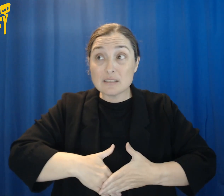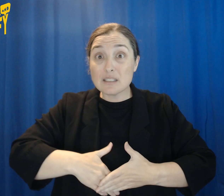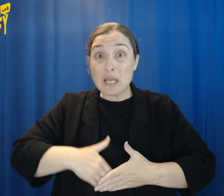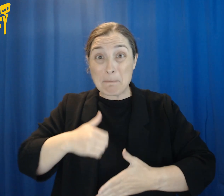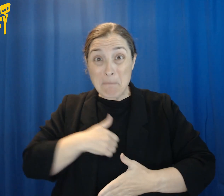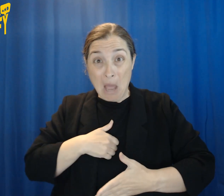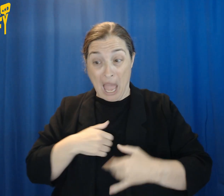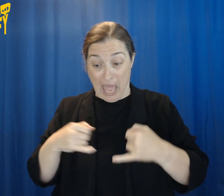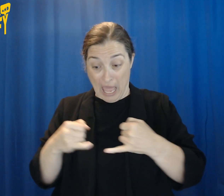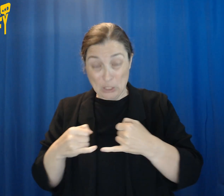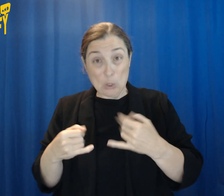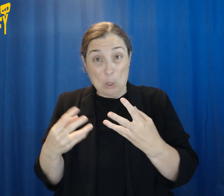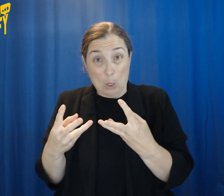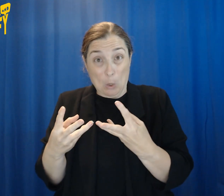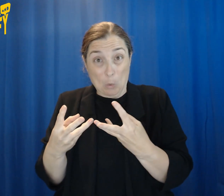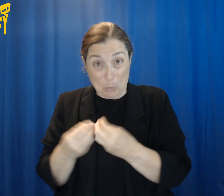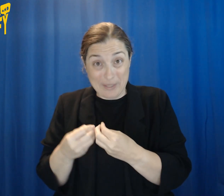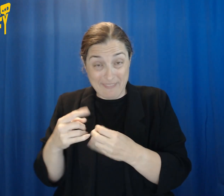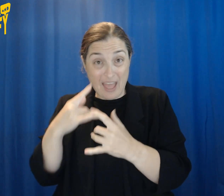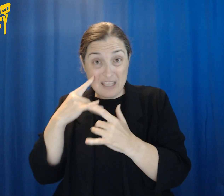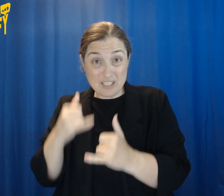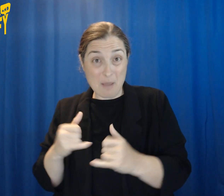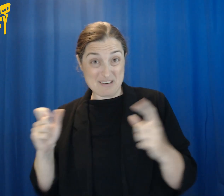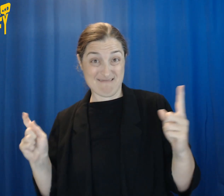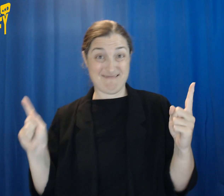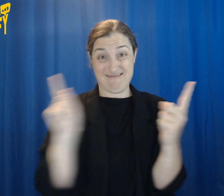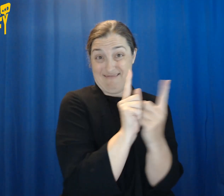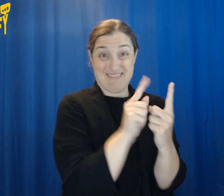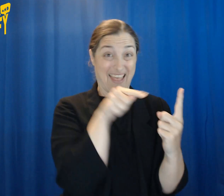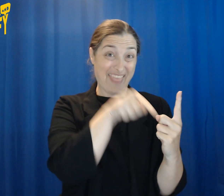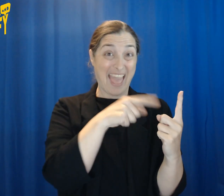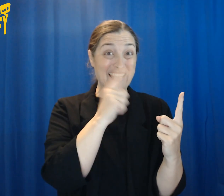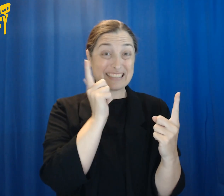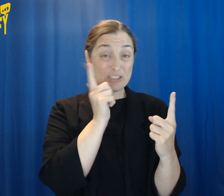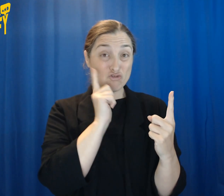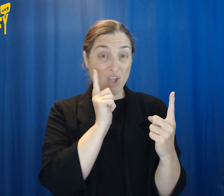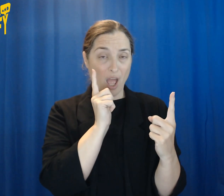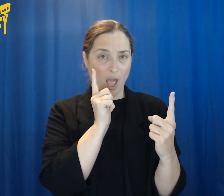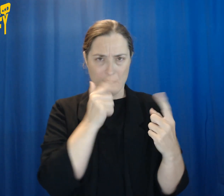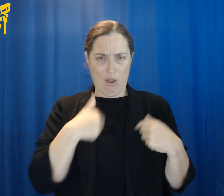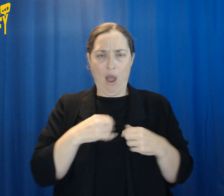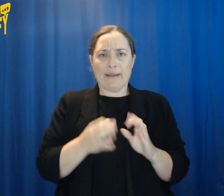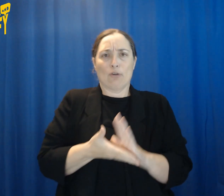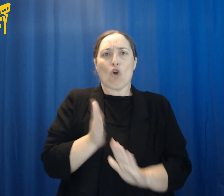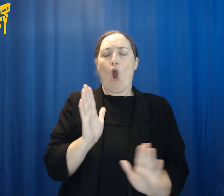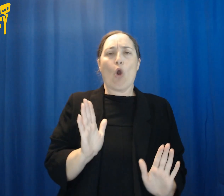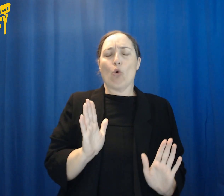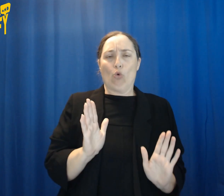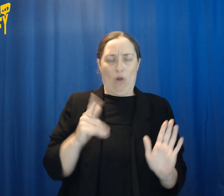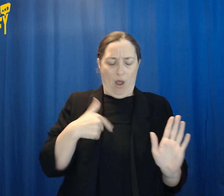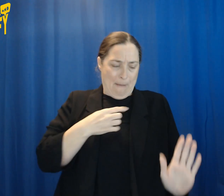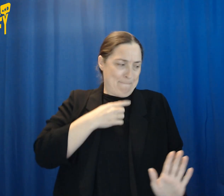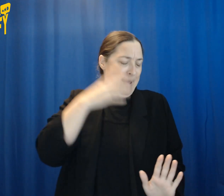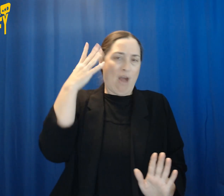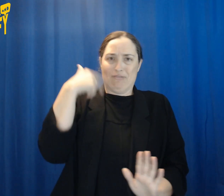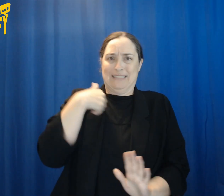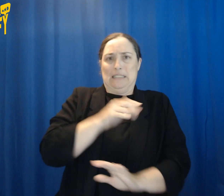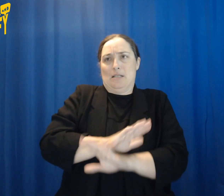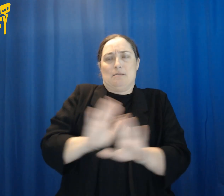that teacher about this assignment. And I didn't go because I was so embarrassed. I was like, this is the embarrassing part.